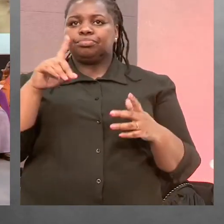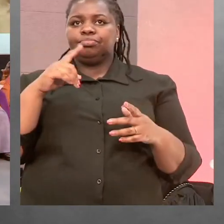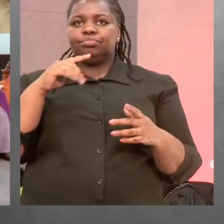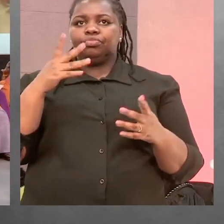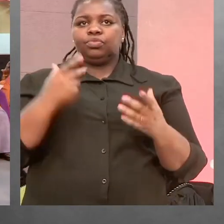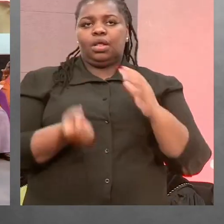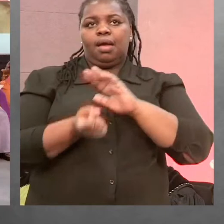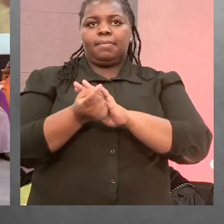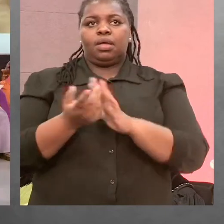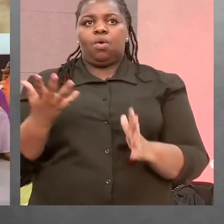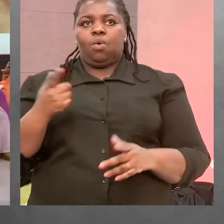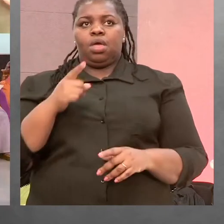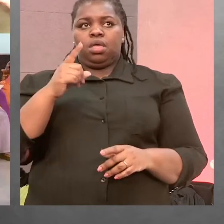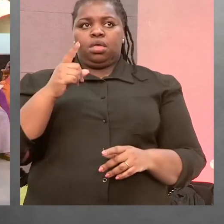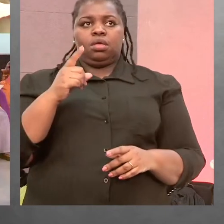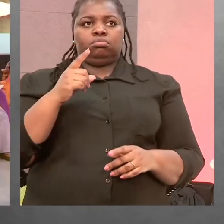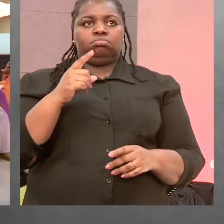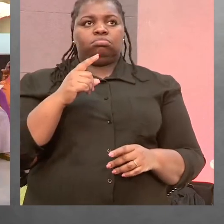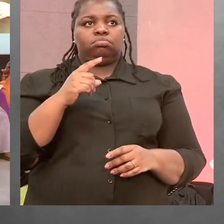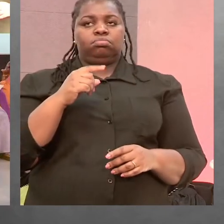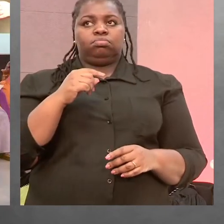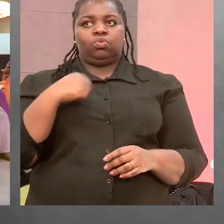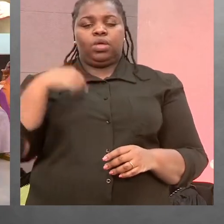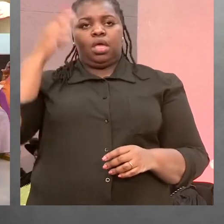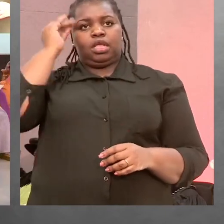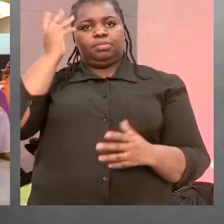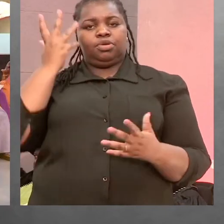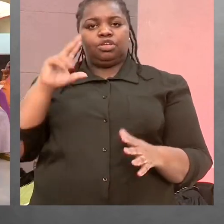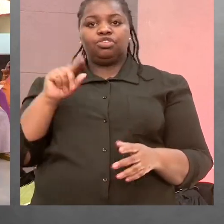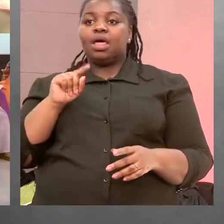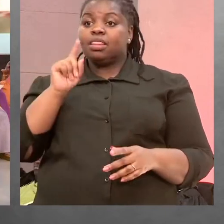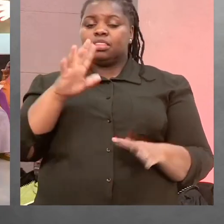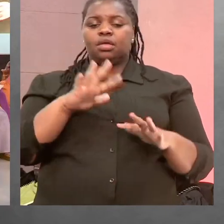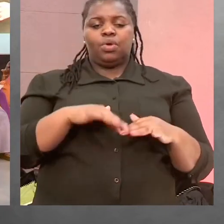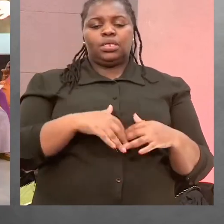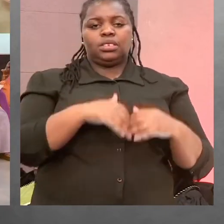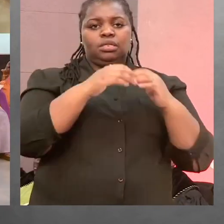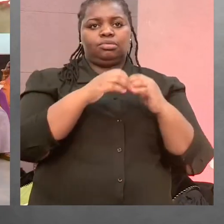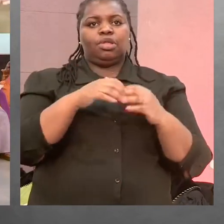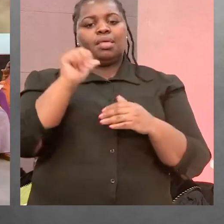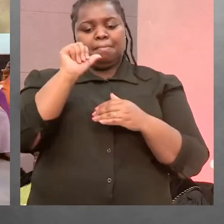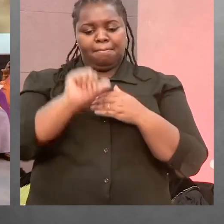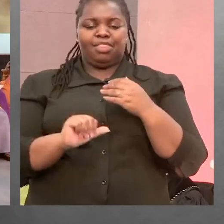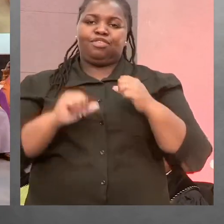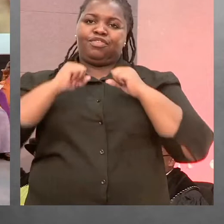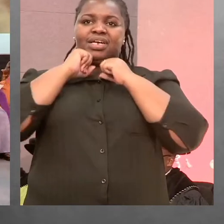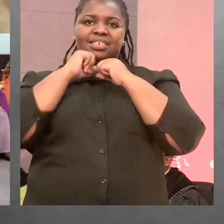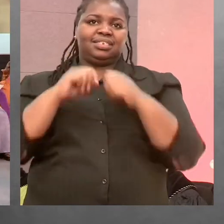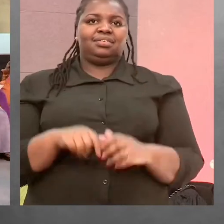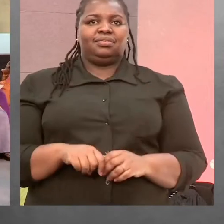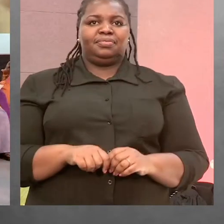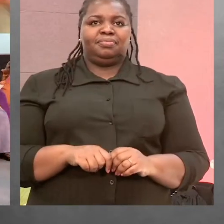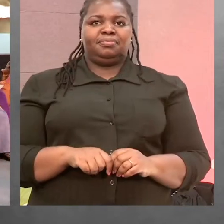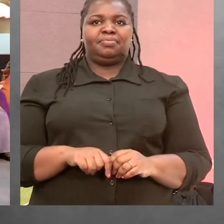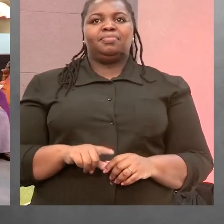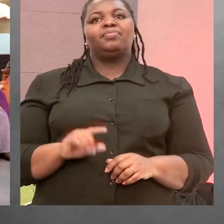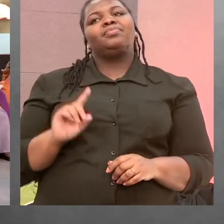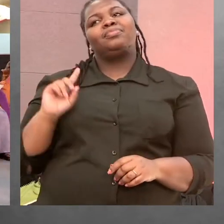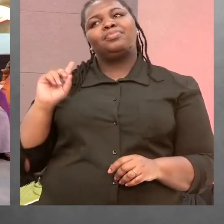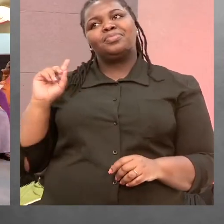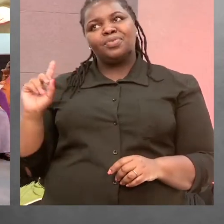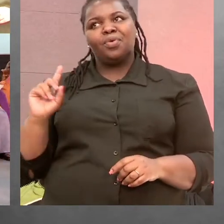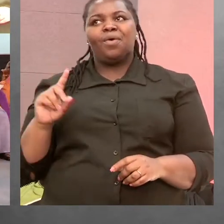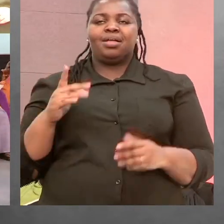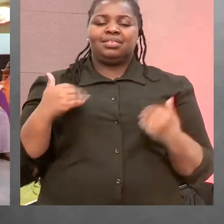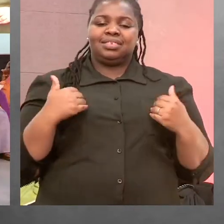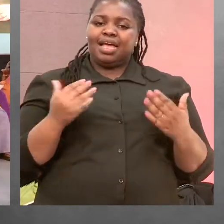Guinness Book World of Records. It was established on the month of August. So as you embark on